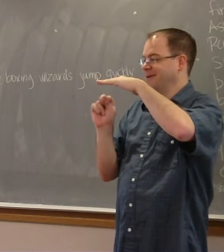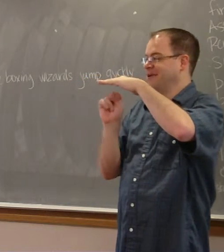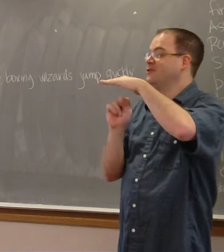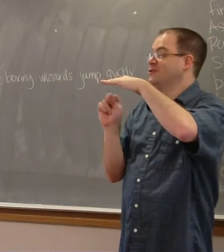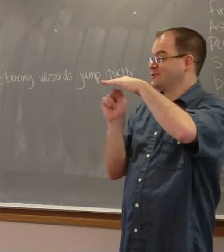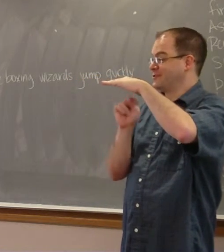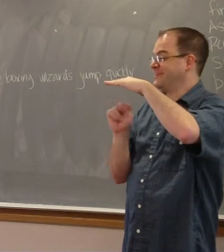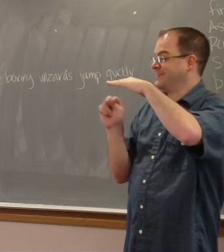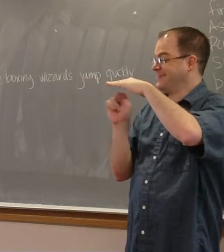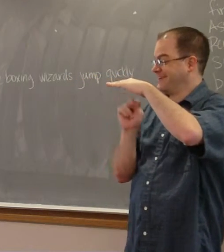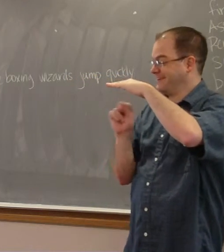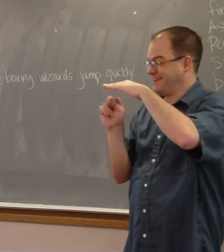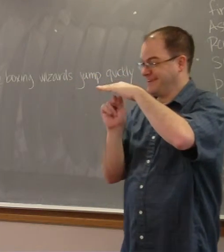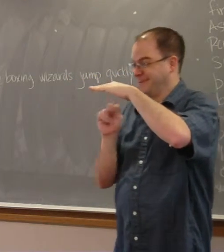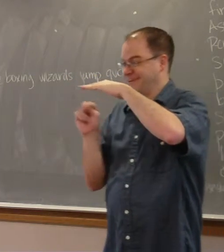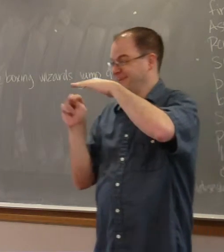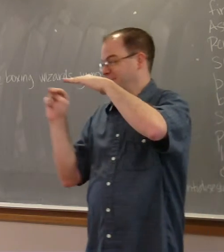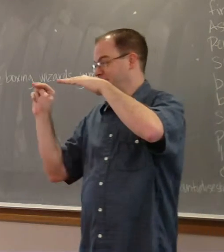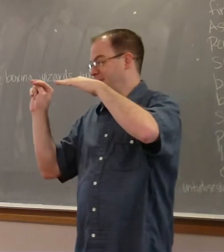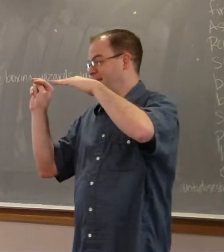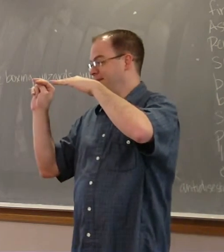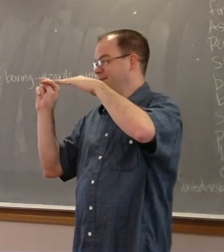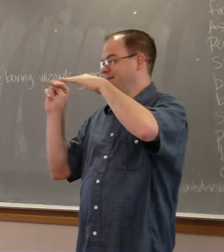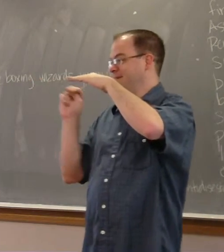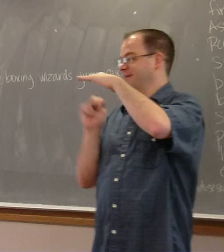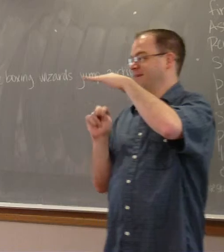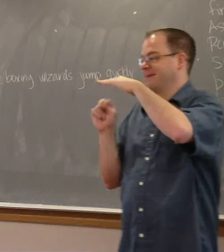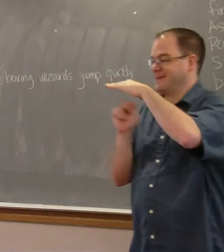Nursery. Nursery, Oh, yeah. That's- with an N.